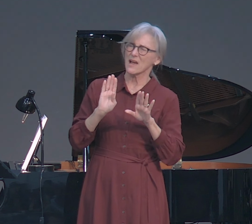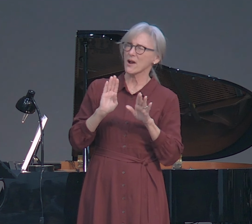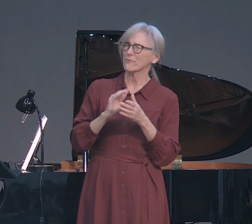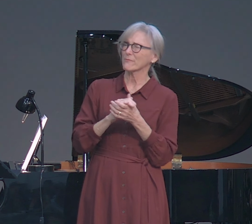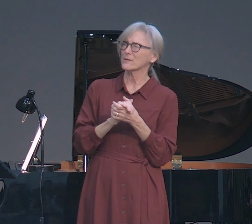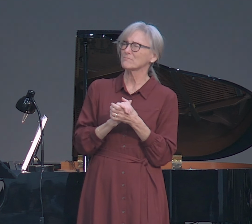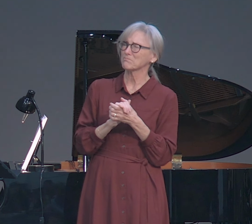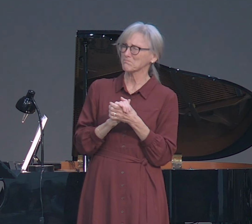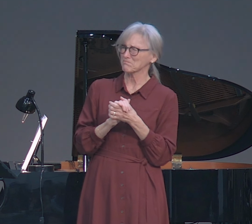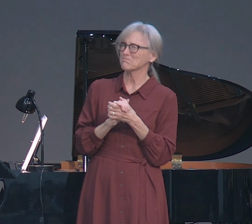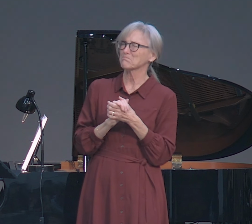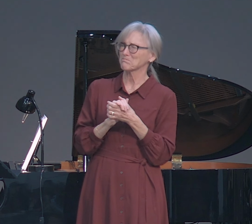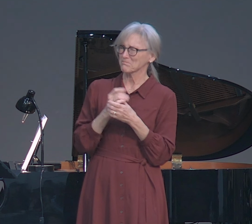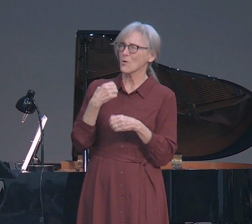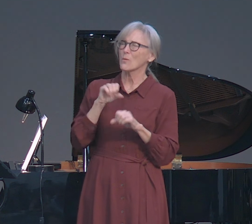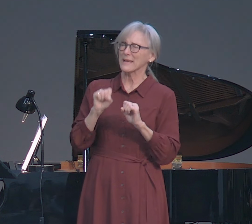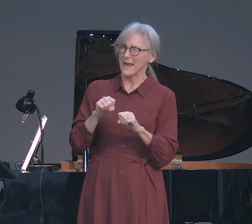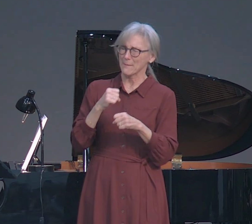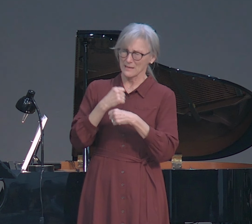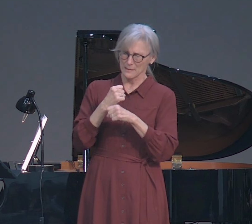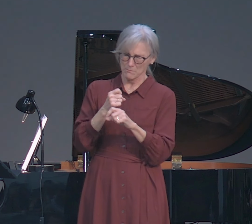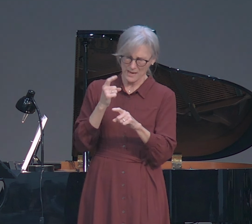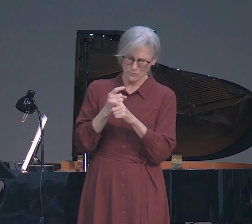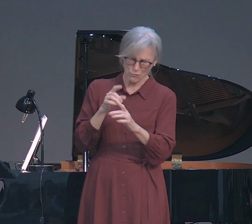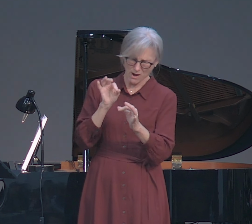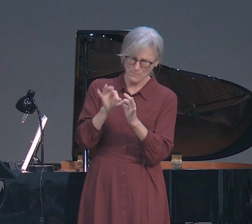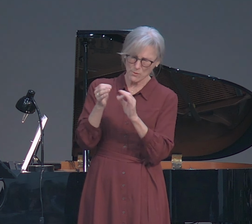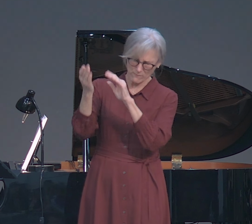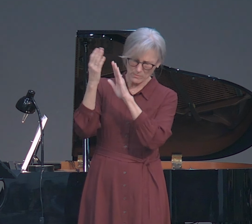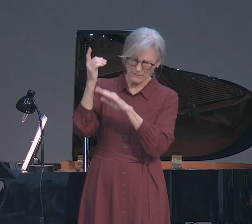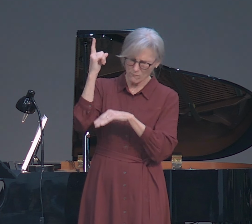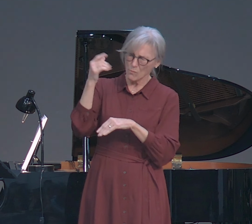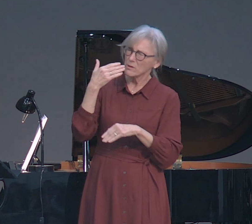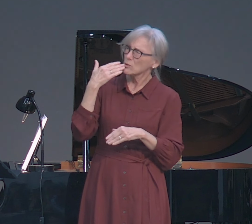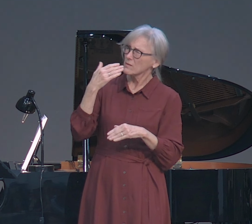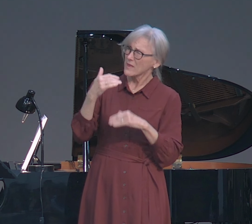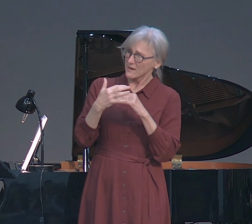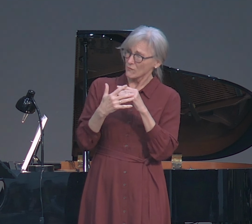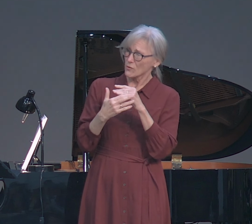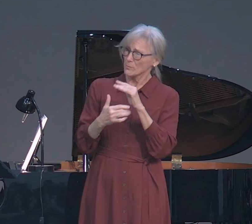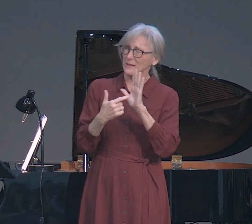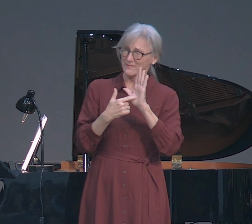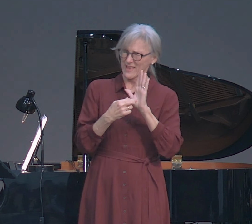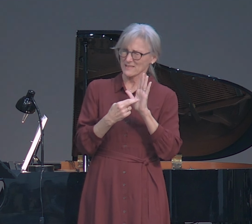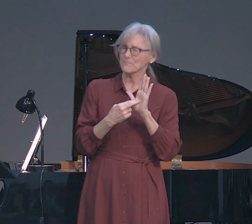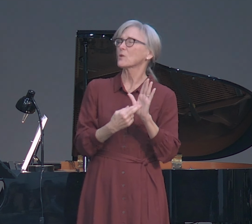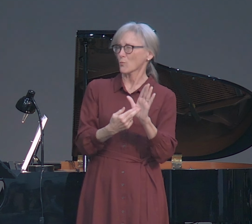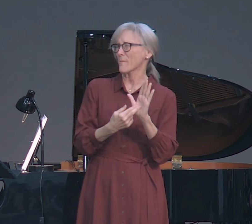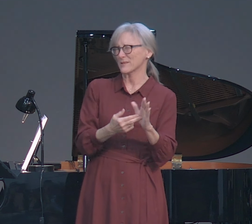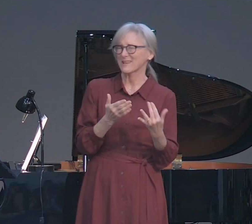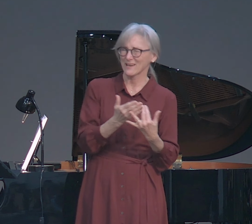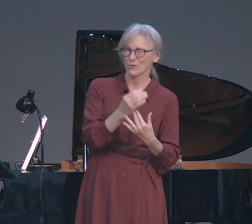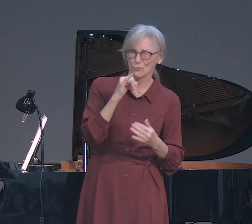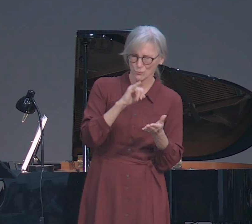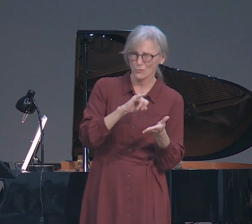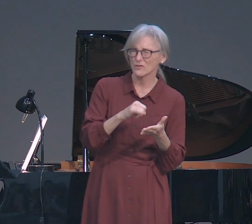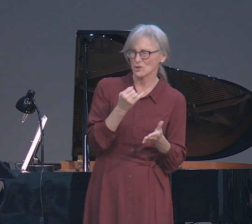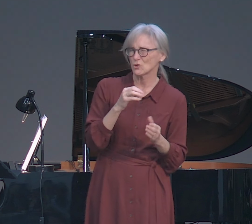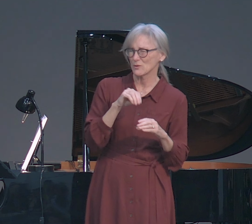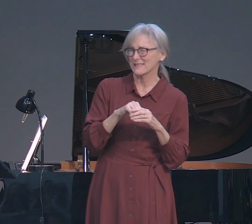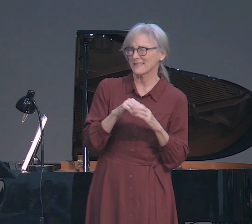so we could be perfectly justified. Thank you for the blood represented by this juice. In Jesus' name,